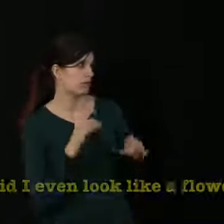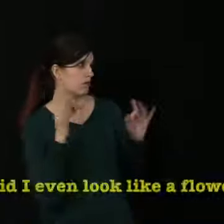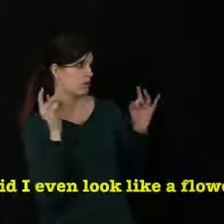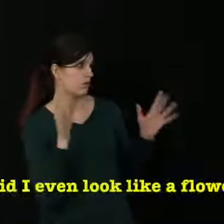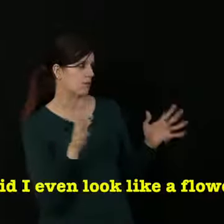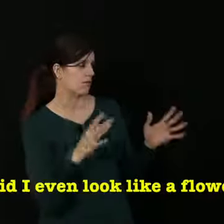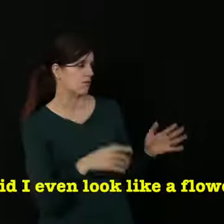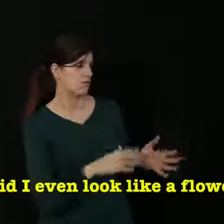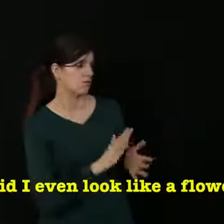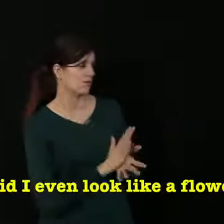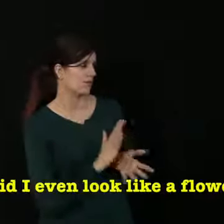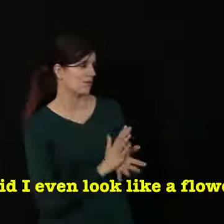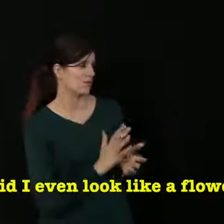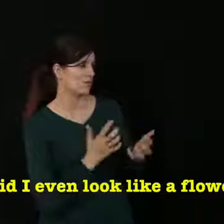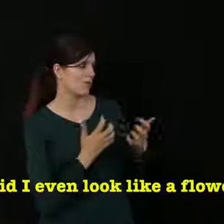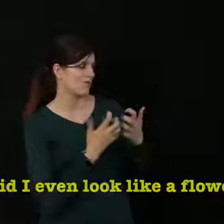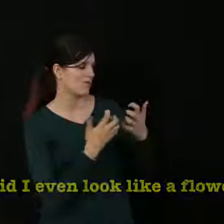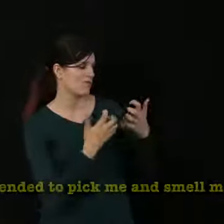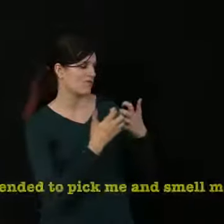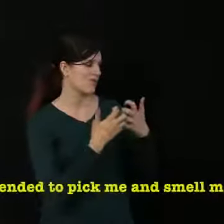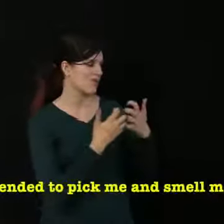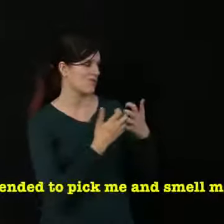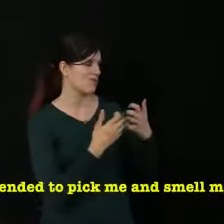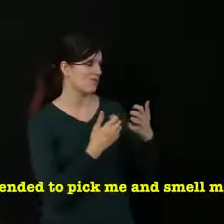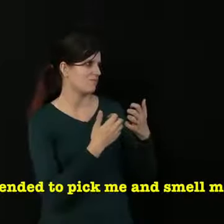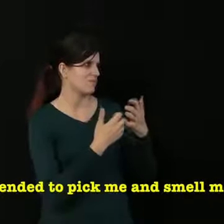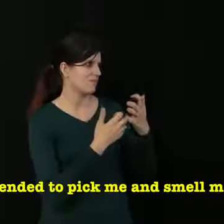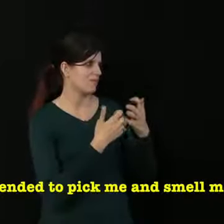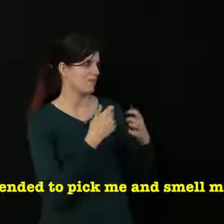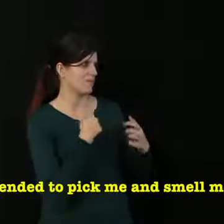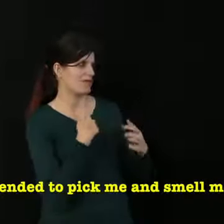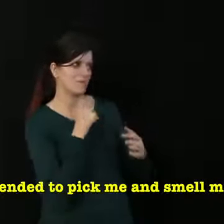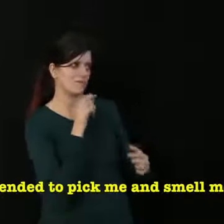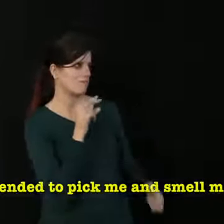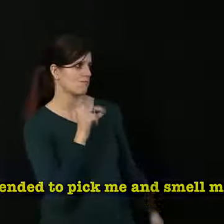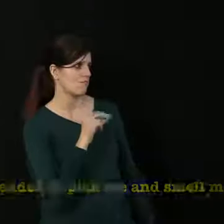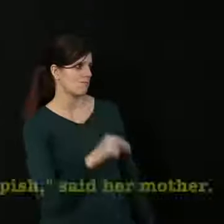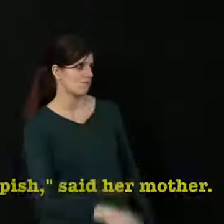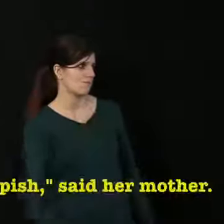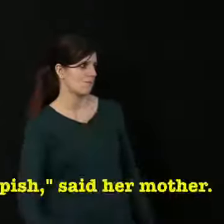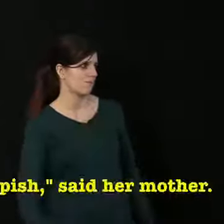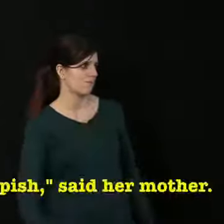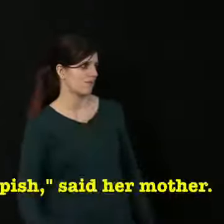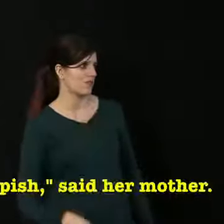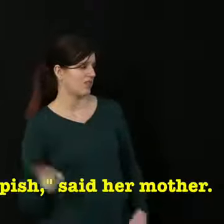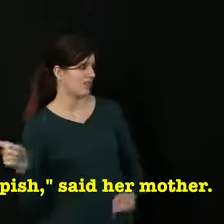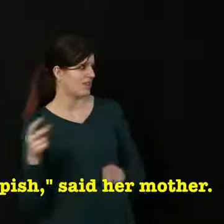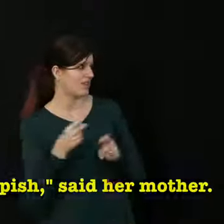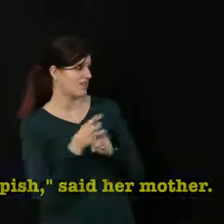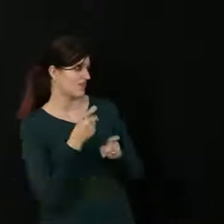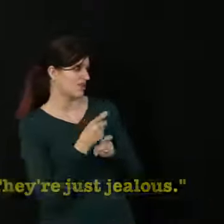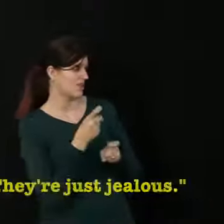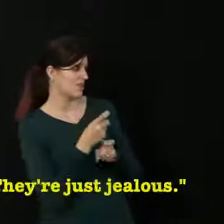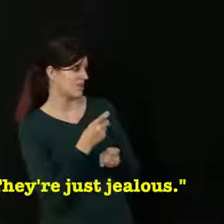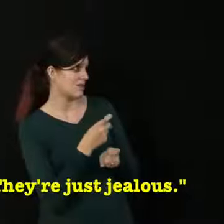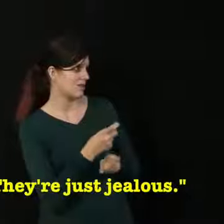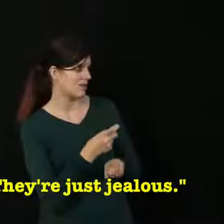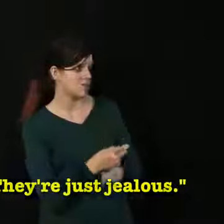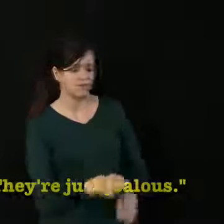"They said I even look like a flower. They pretended to pick me and smell me." "Oh, pish," said her mother. "They're just jealous."